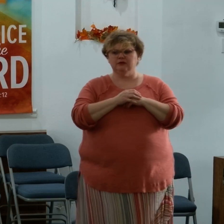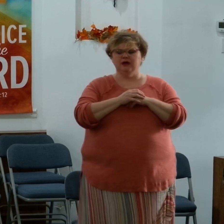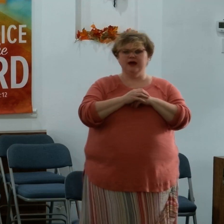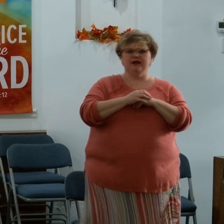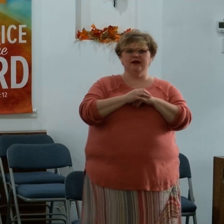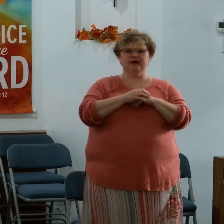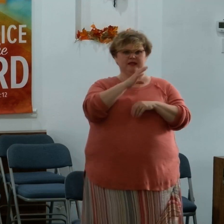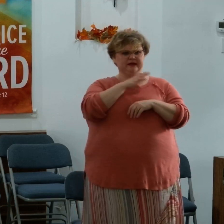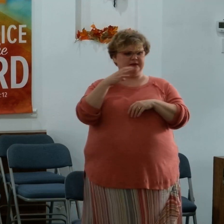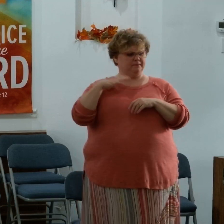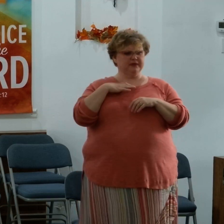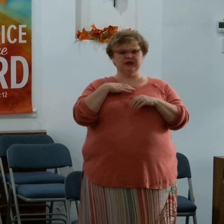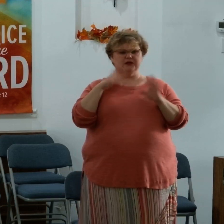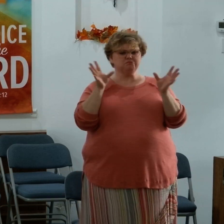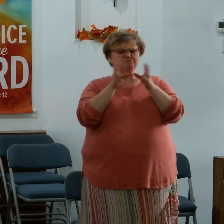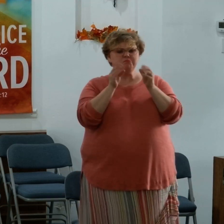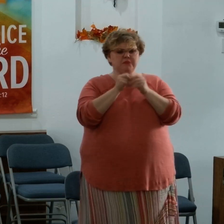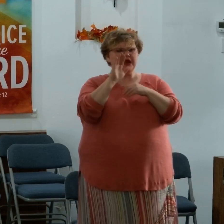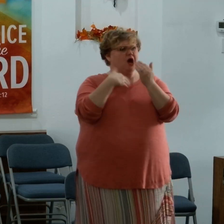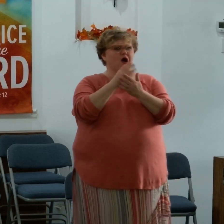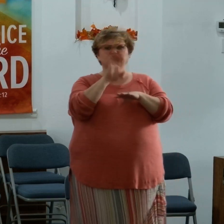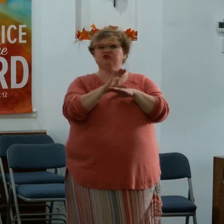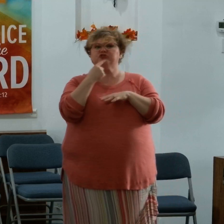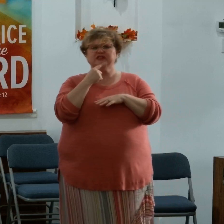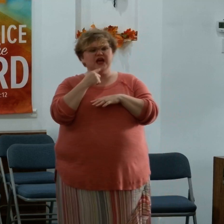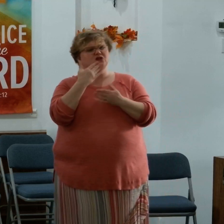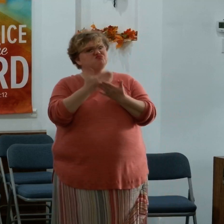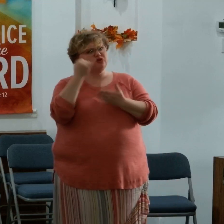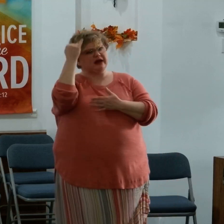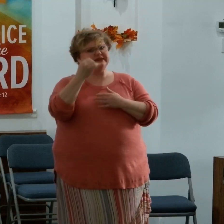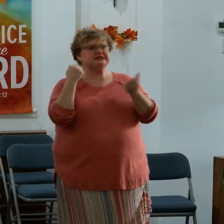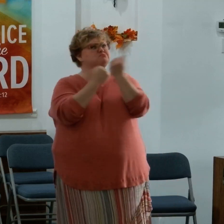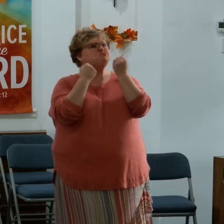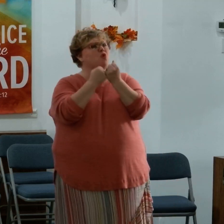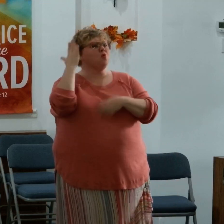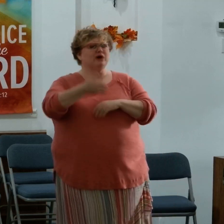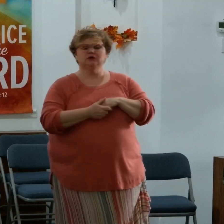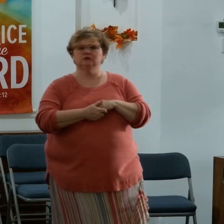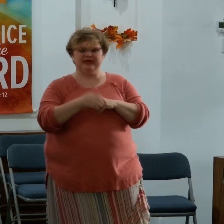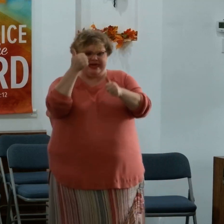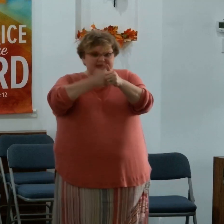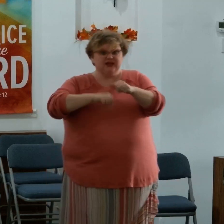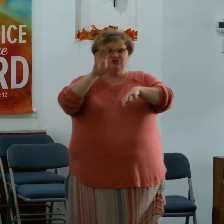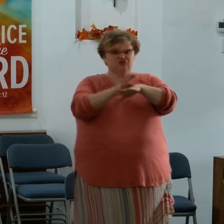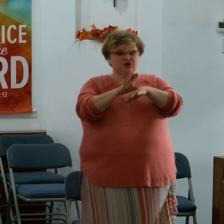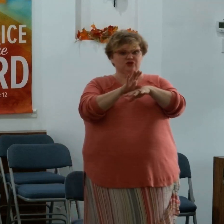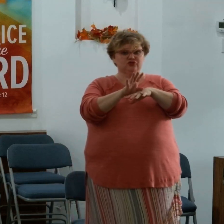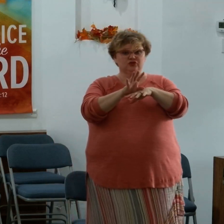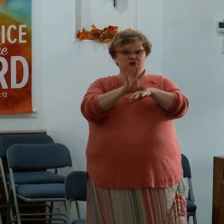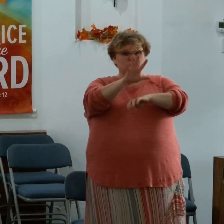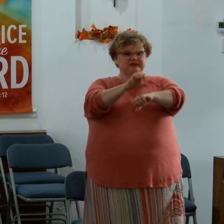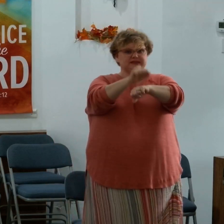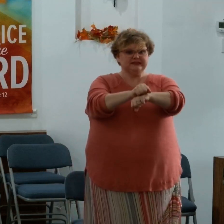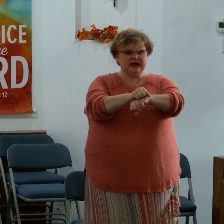going, and all the churches said, yeah, that's a good idea. We'll help support that. And so each church was assigned a number that if you gave